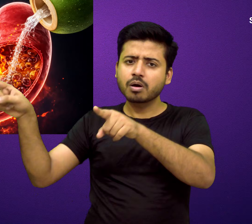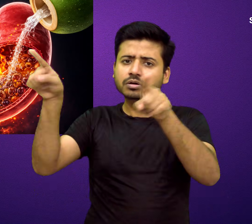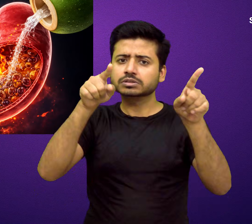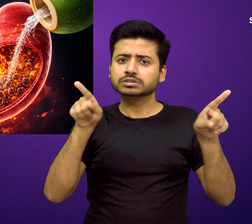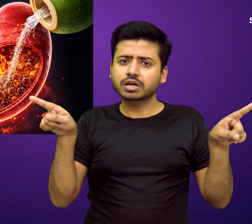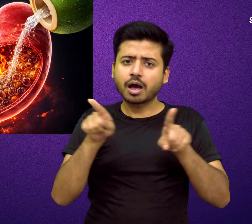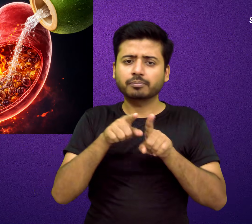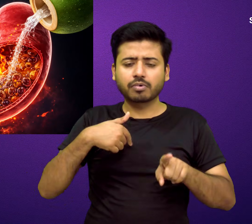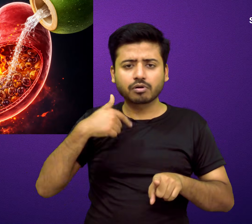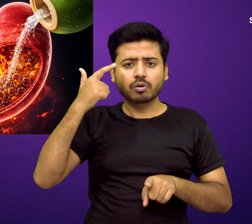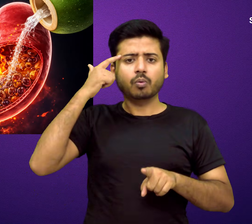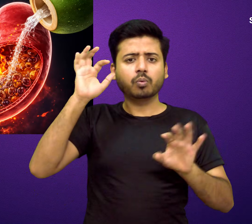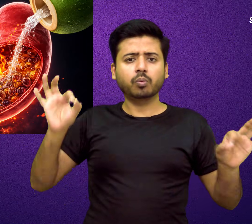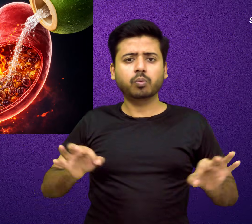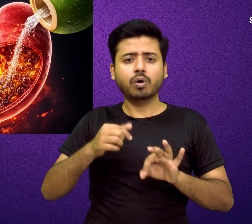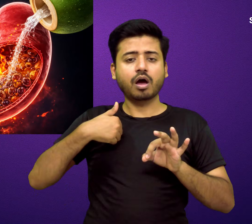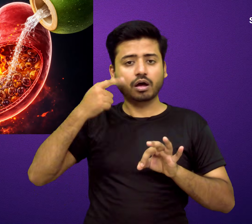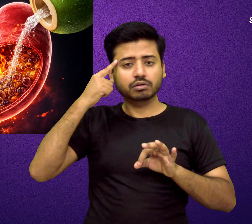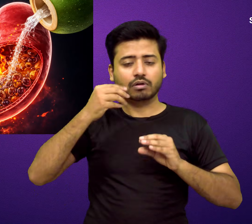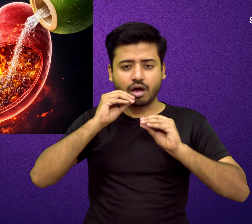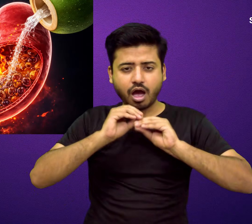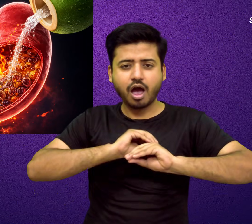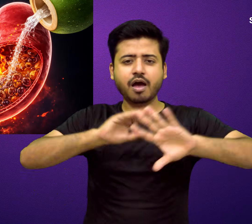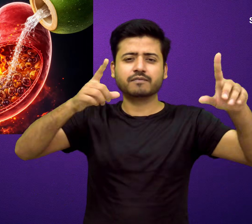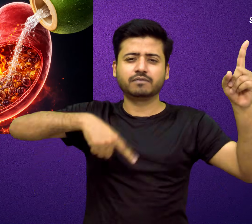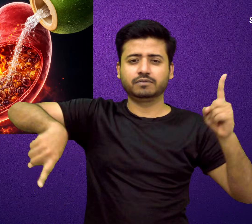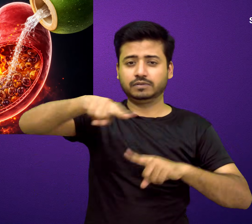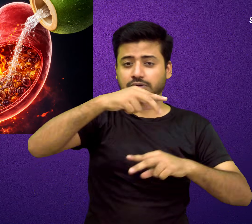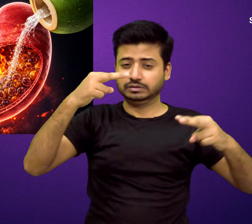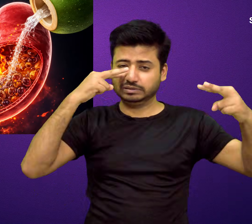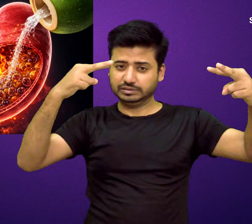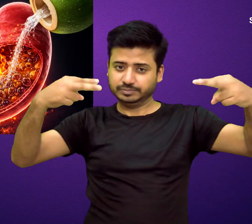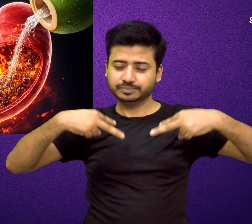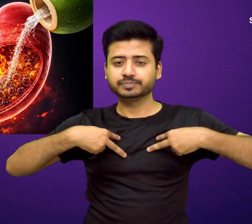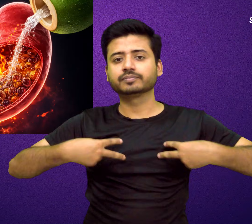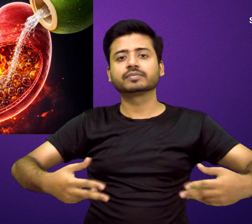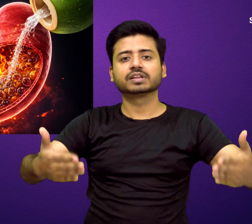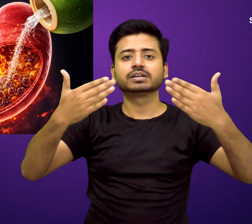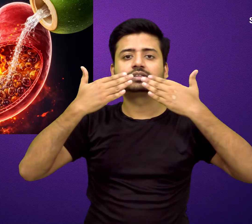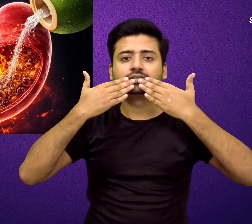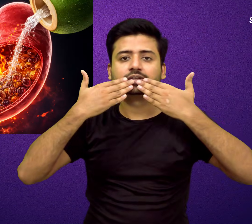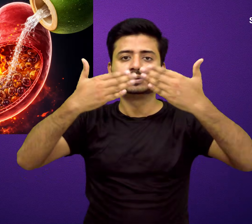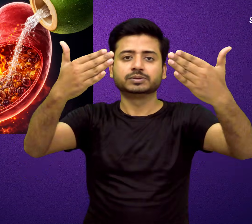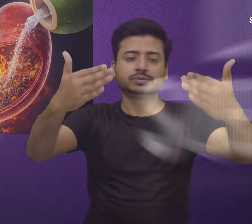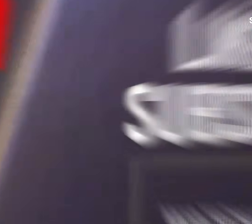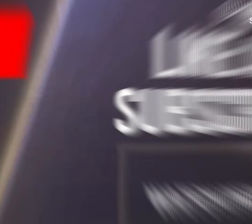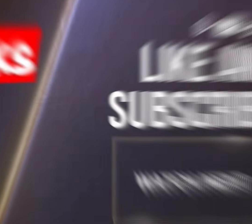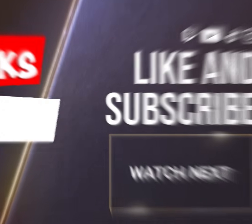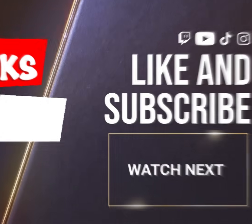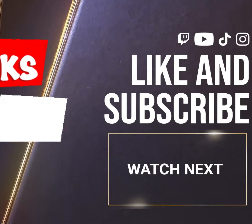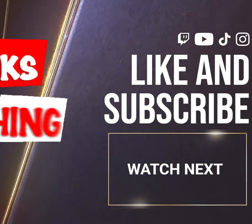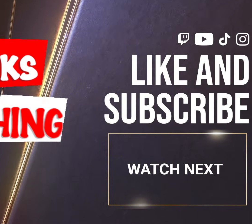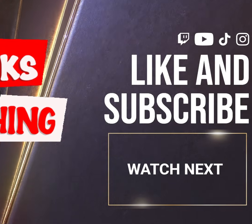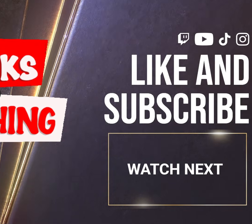loose stools. The natural sugars, fructose, in coconut can also cause gastrointestinal distress.